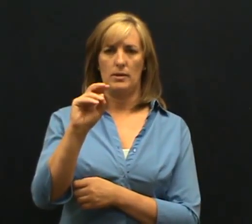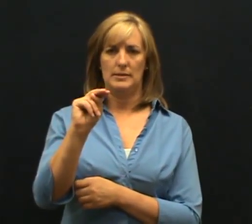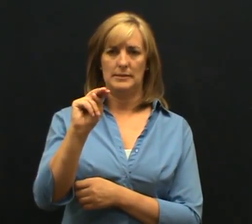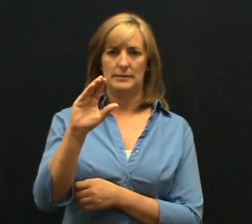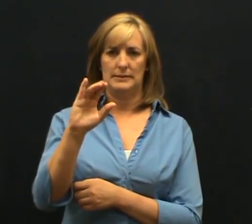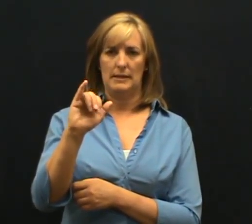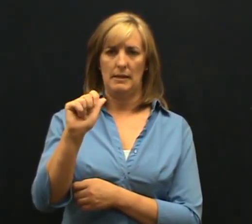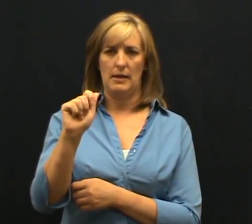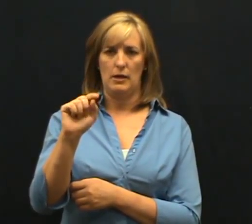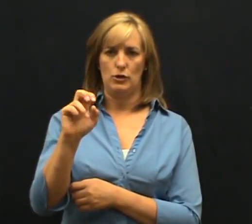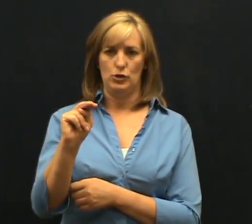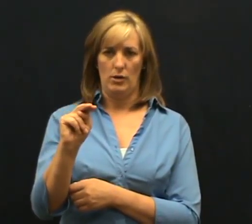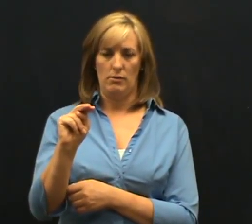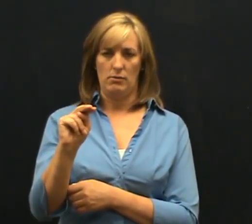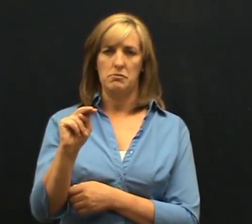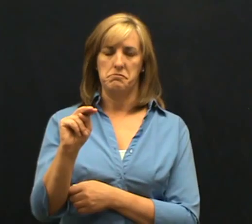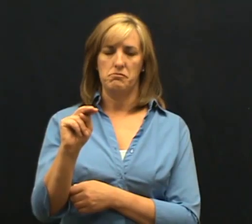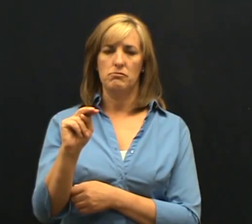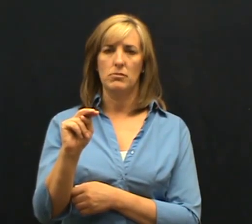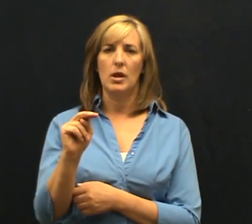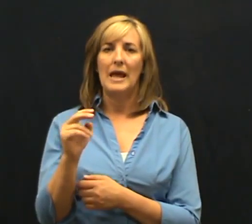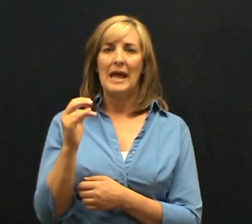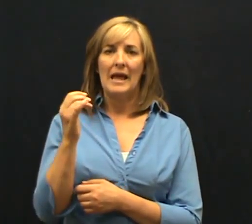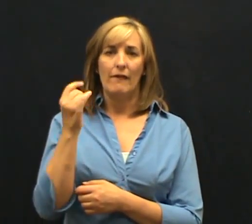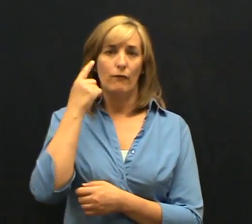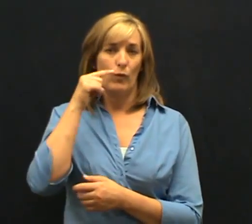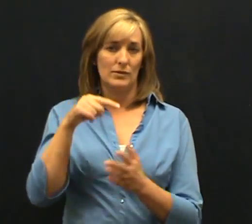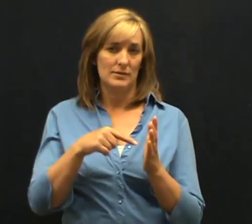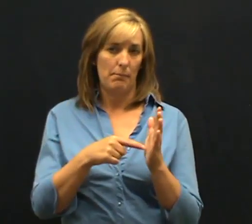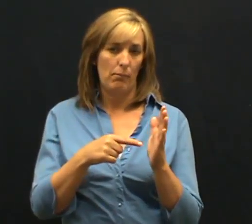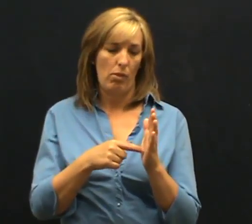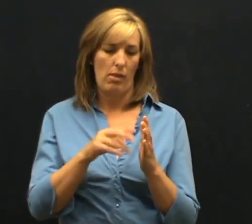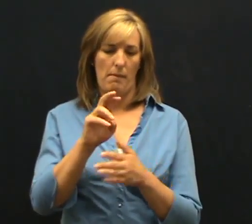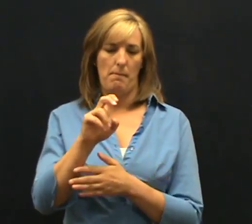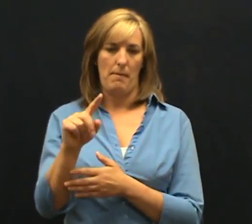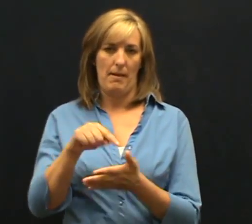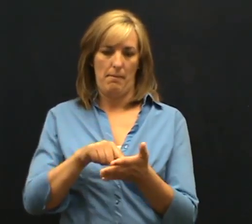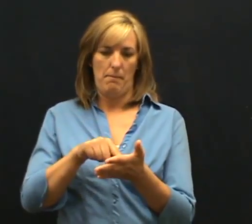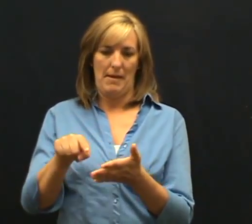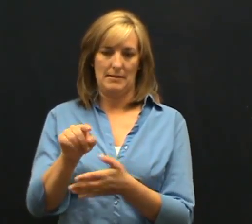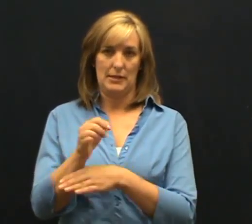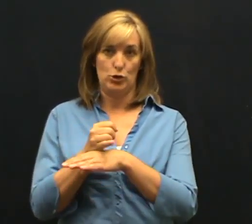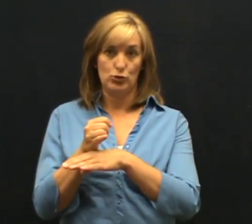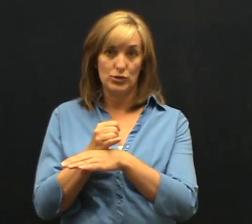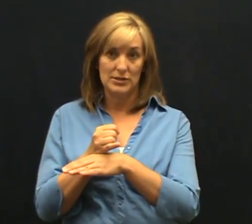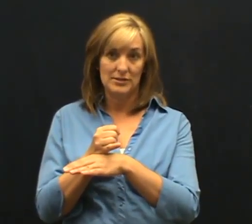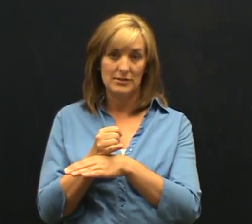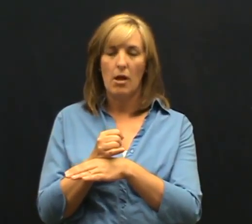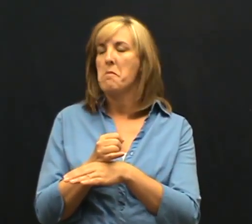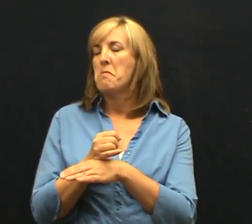if the bank pays interest and puts that interest into our account, but we haven't recorded it yet, we would have to make